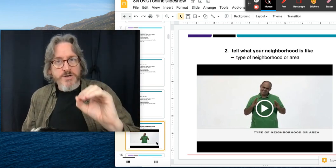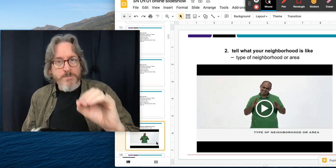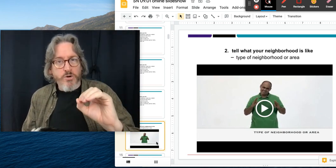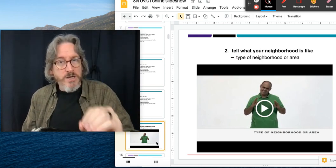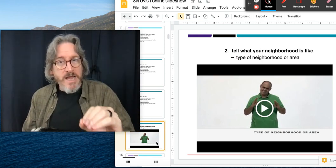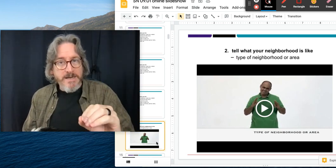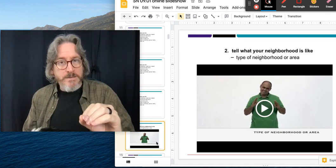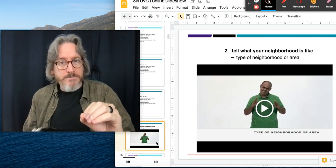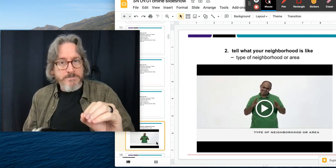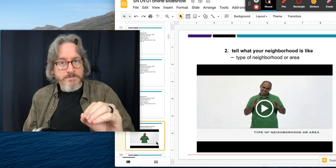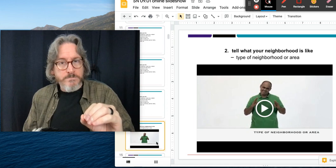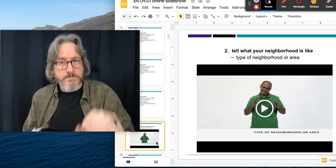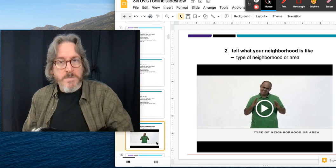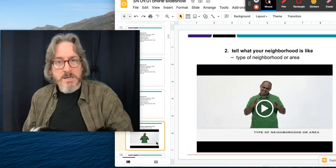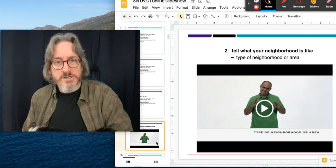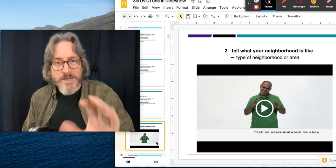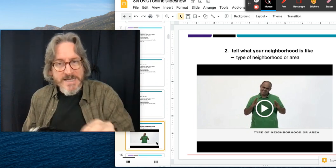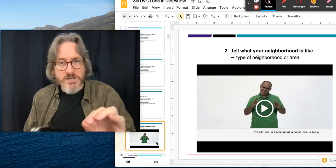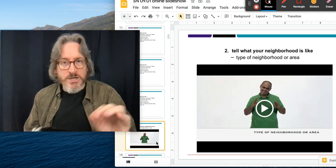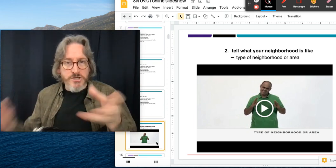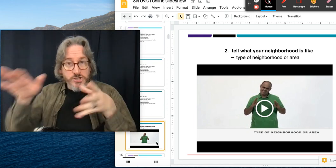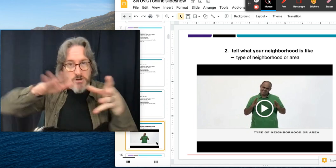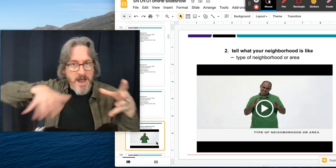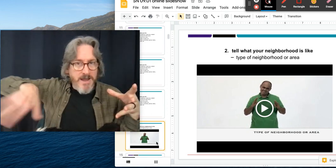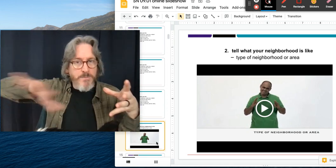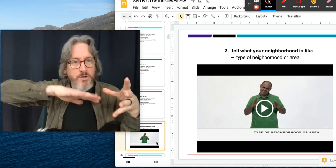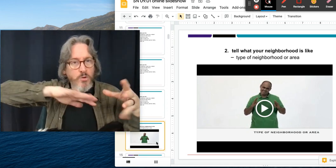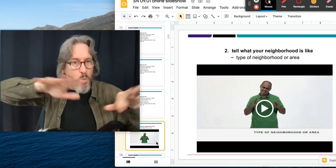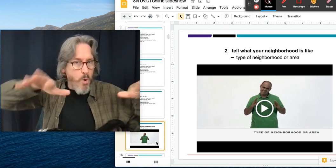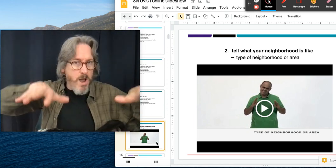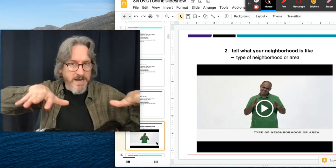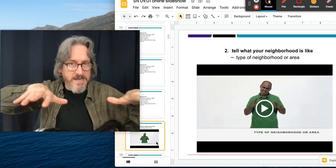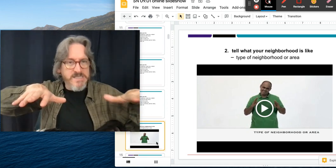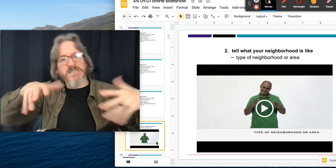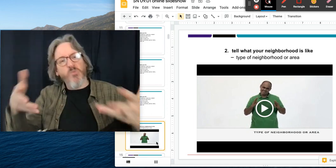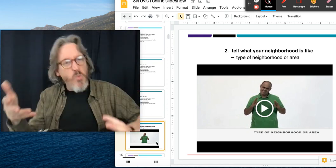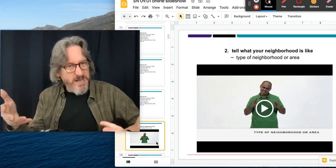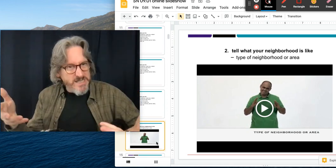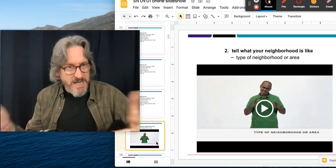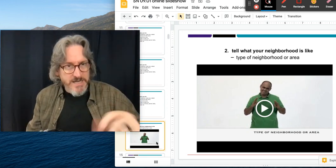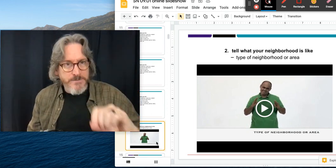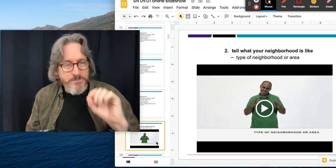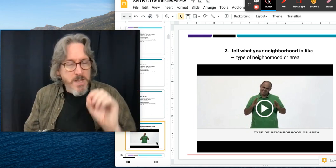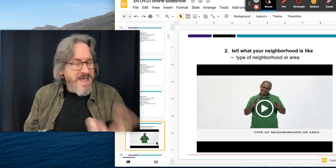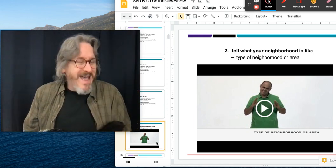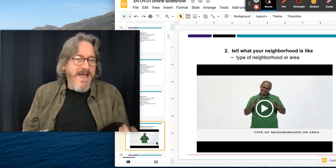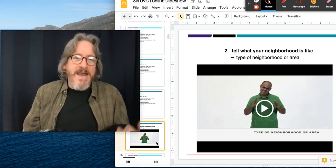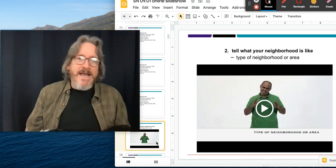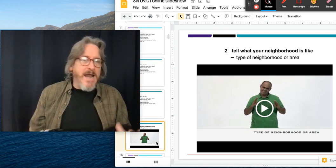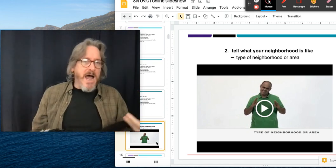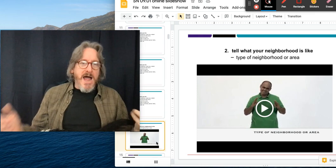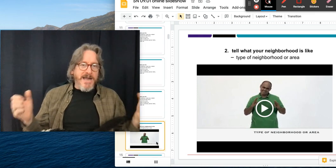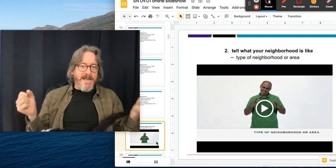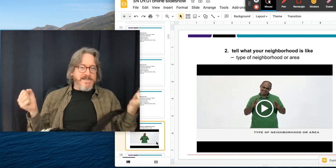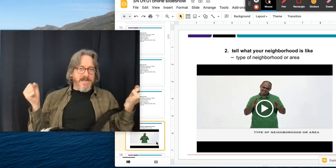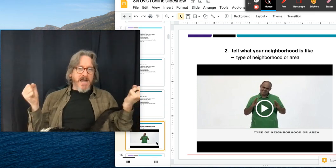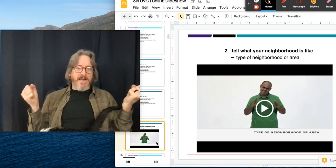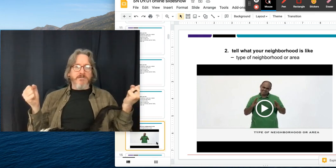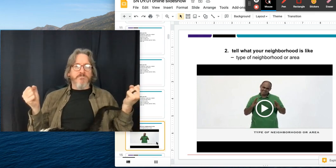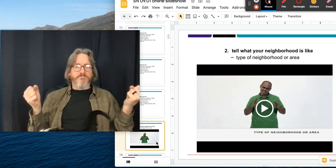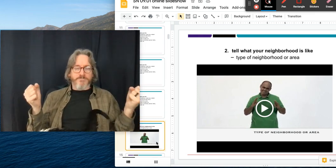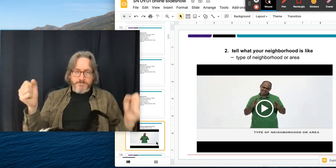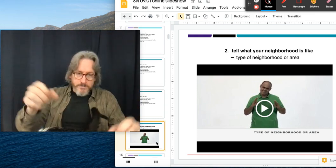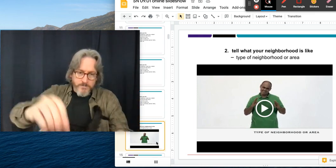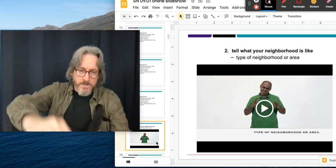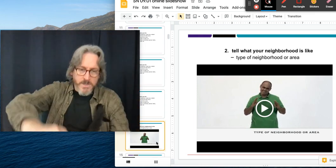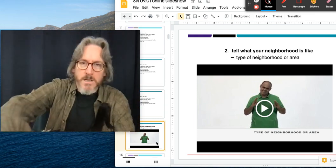what is your neighborhood like? So he's going to describe what it's like. And again, I can